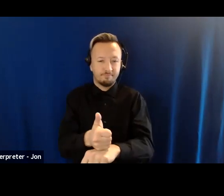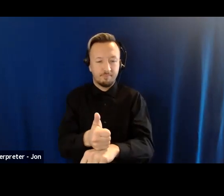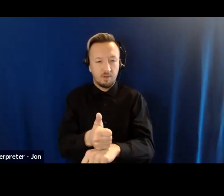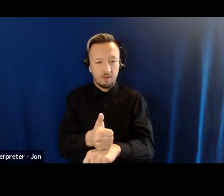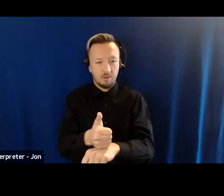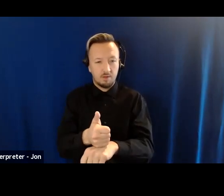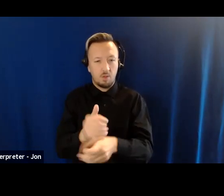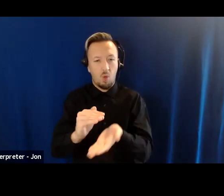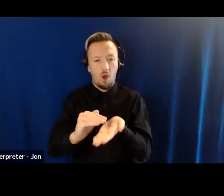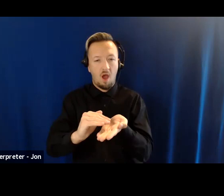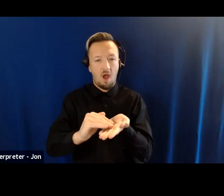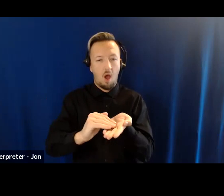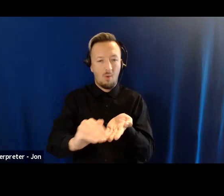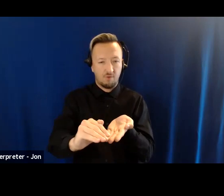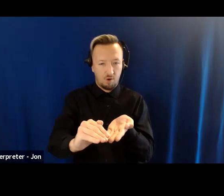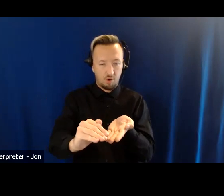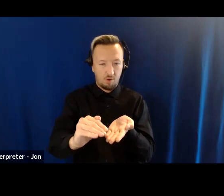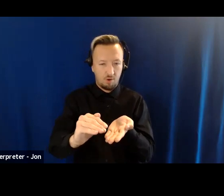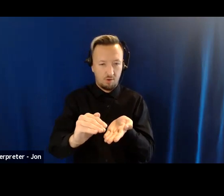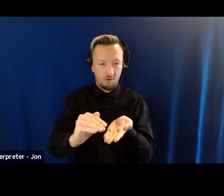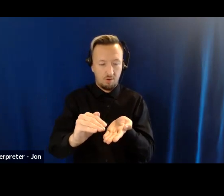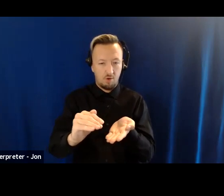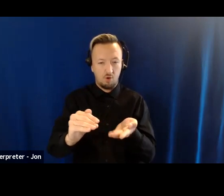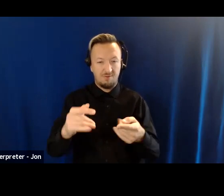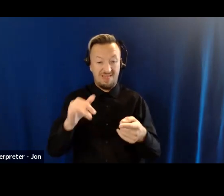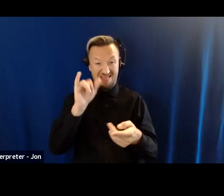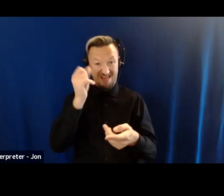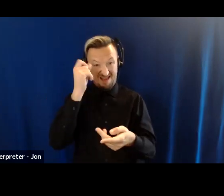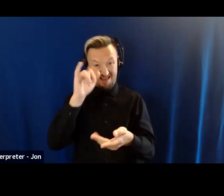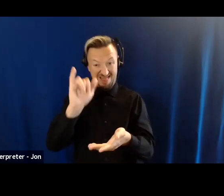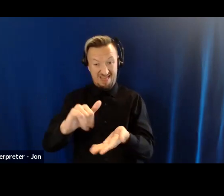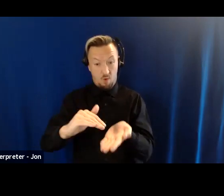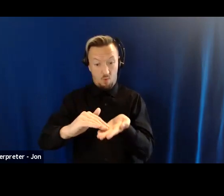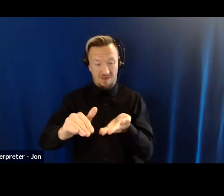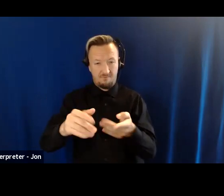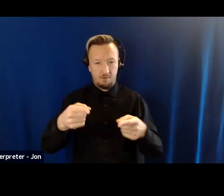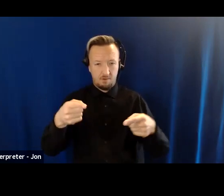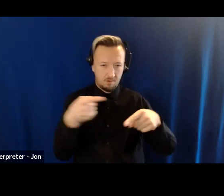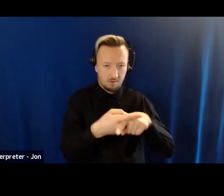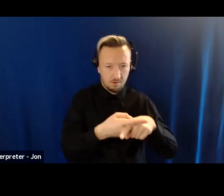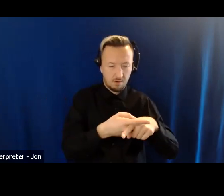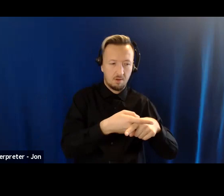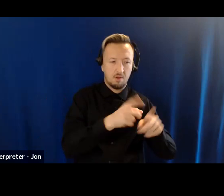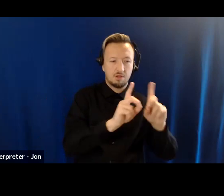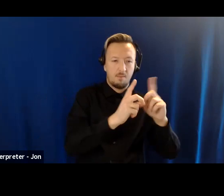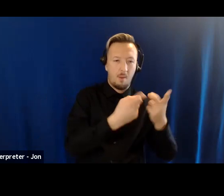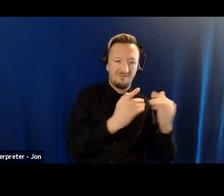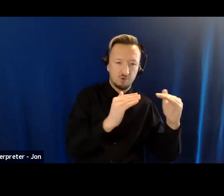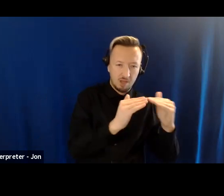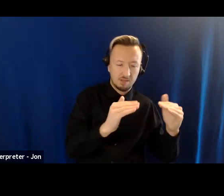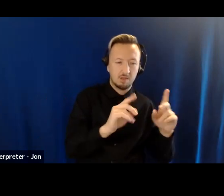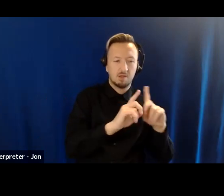go against what the Department of Justice, the Department of Homeland Security, the Department of Health and